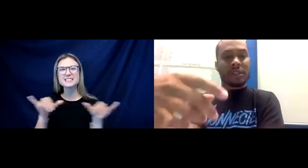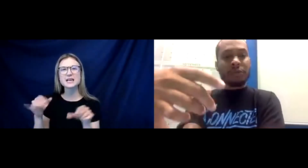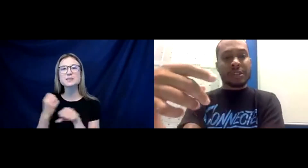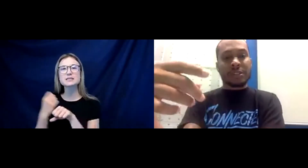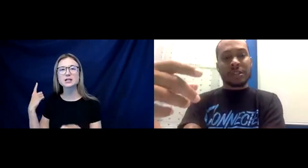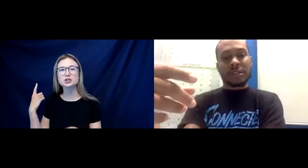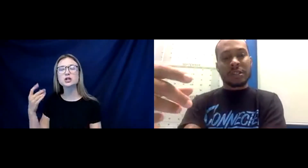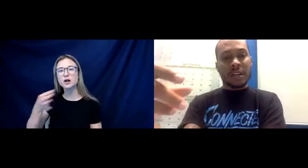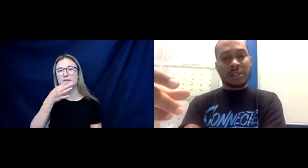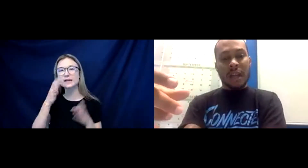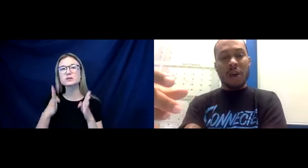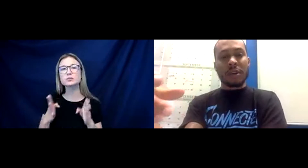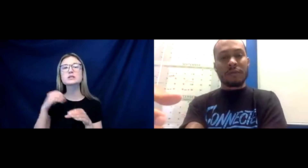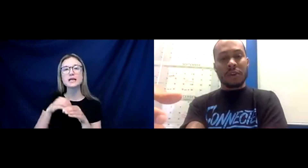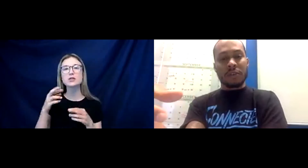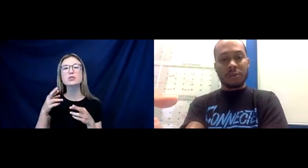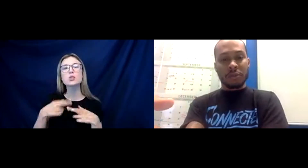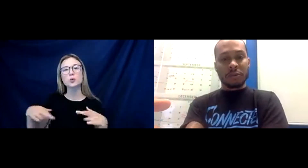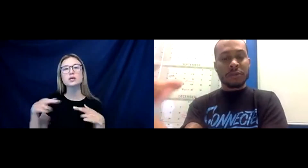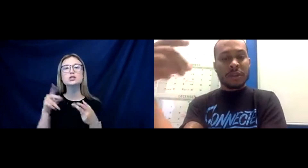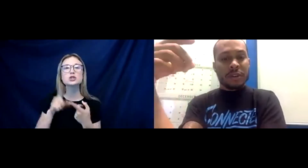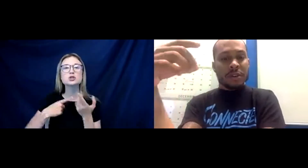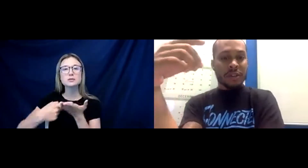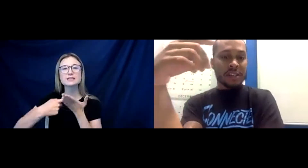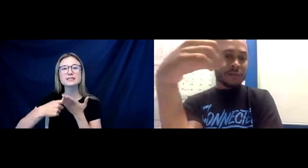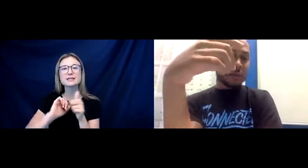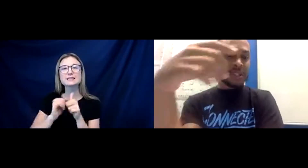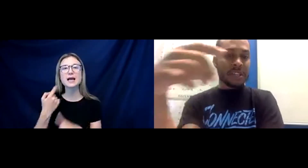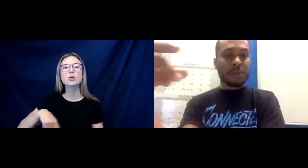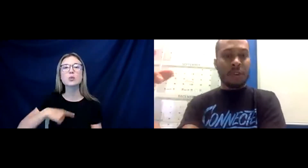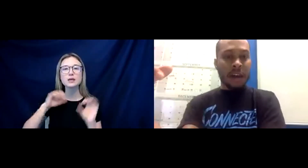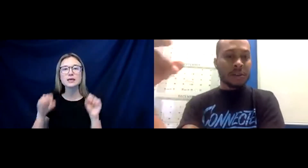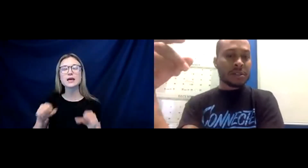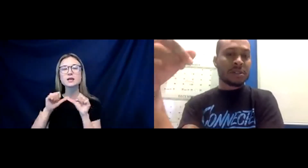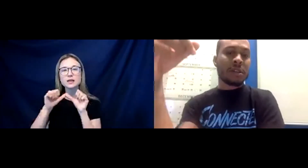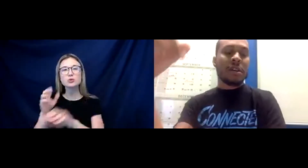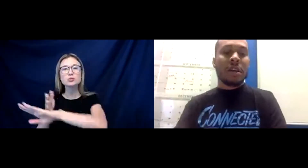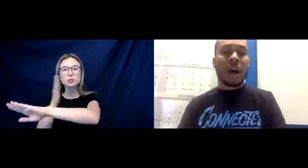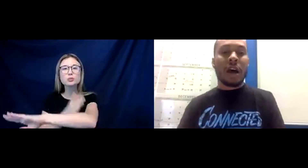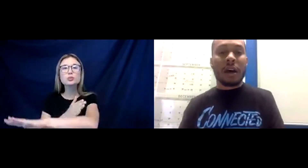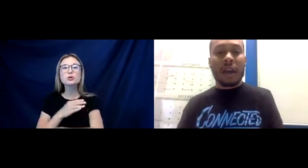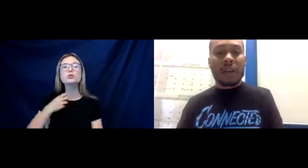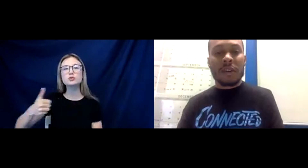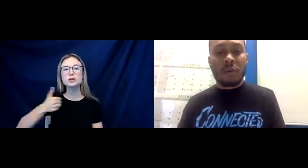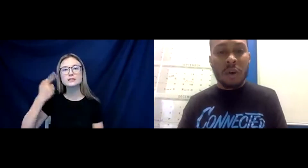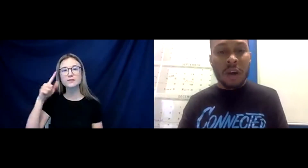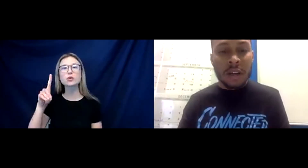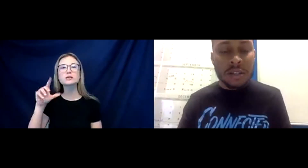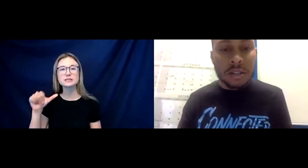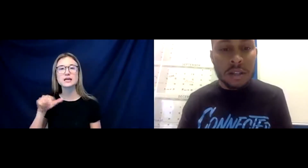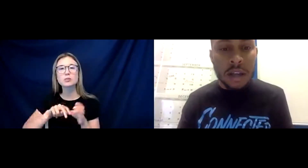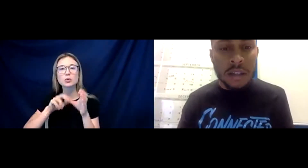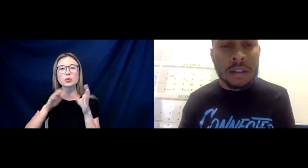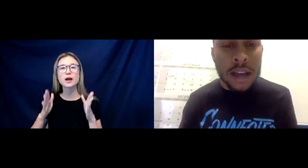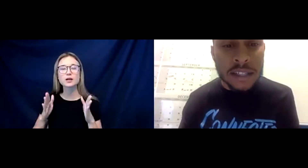experts in the region to discuss how we can further improve transit for disabled riders. And there